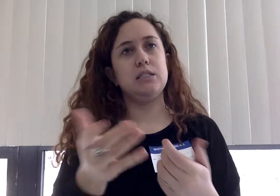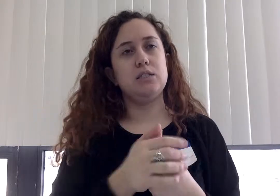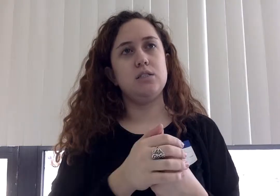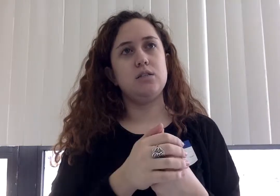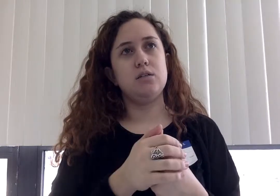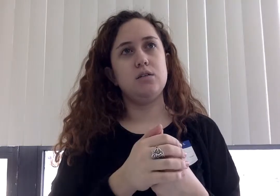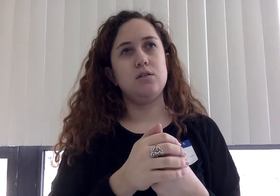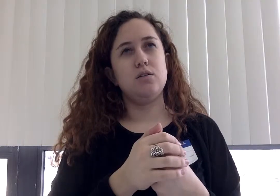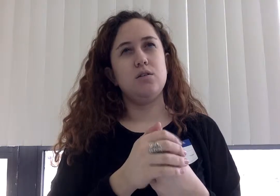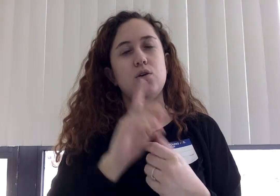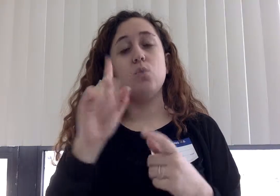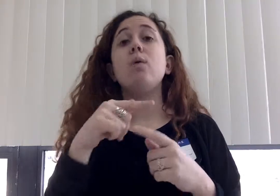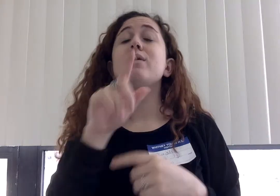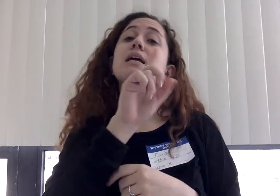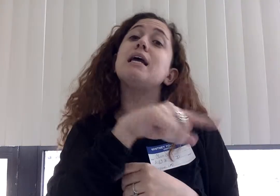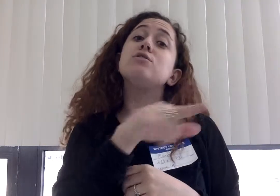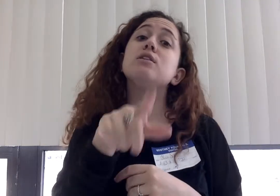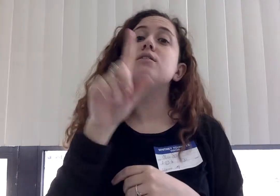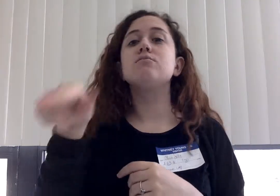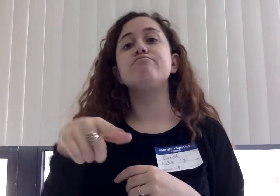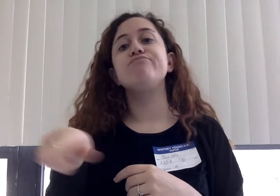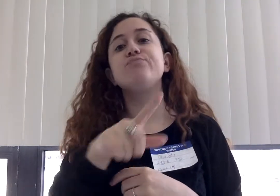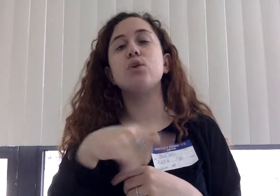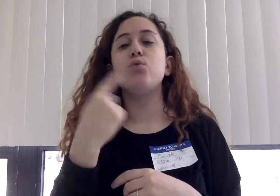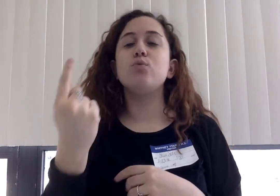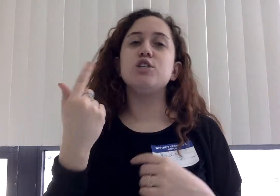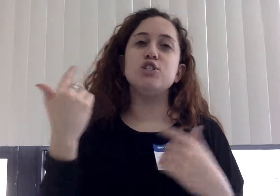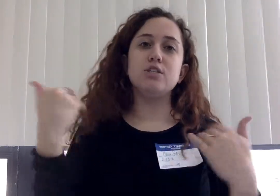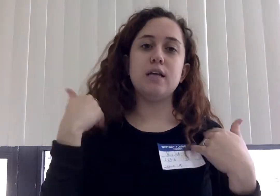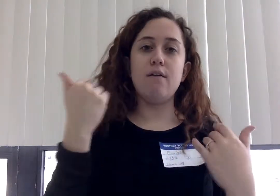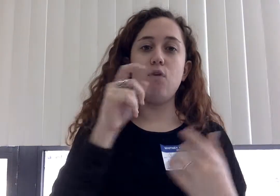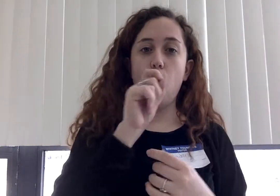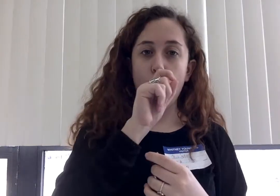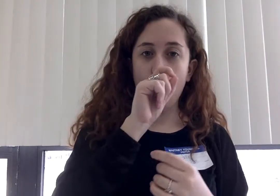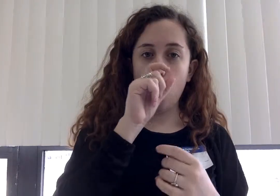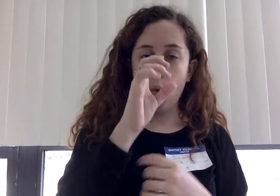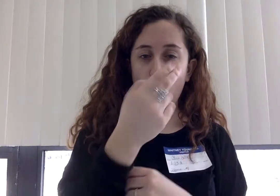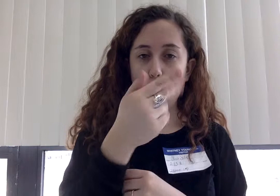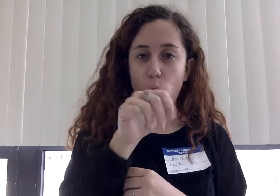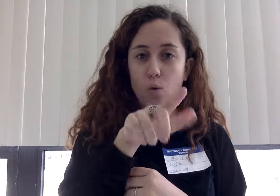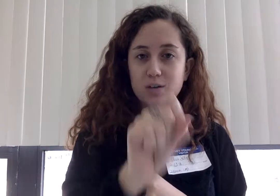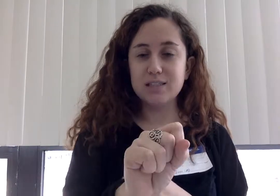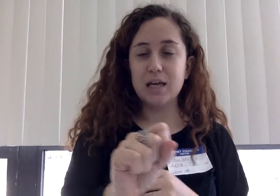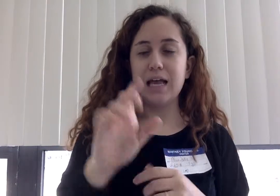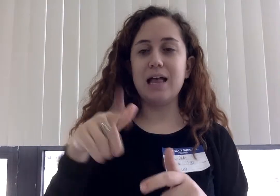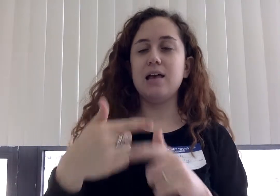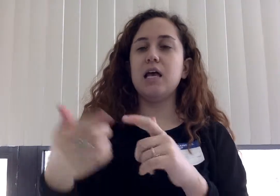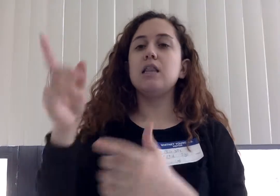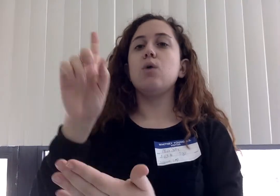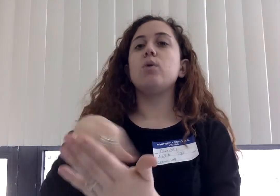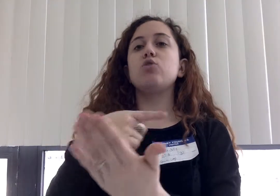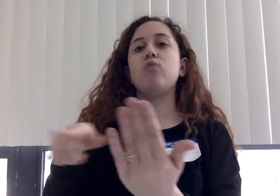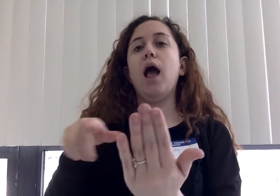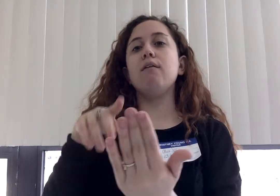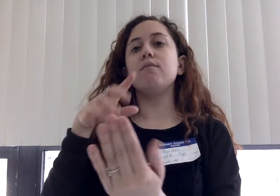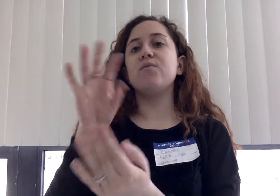When we cancel these, we just get holes, and we graph the function that we're left with after we've canceled those common terms in the numerator and denominator.